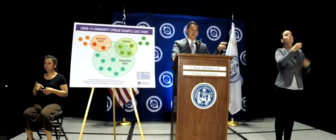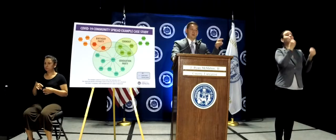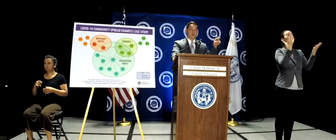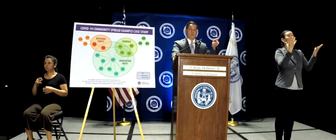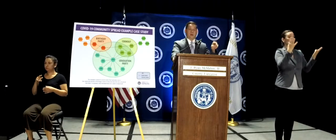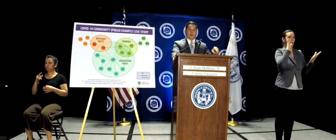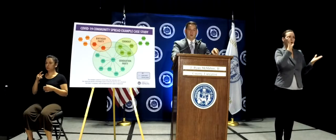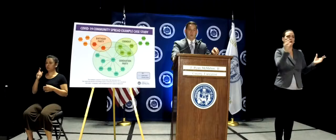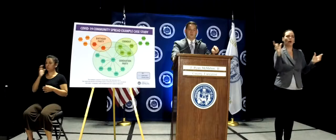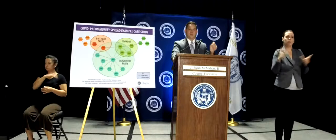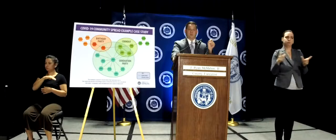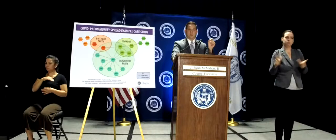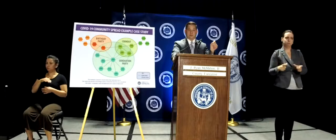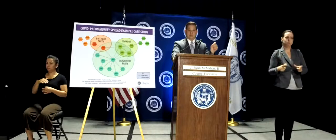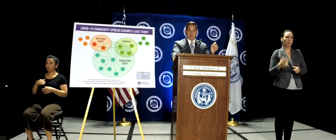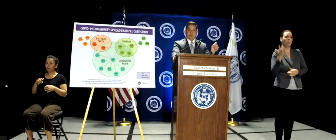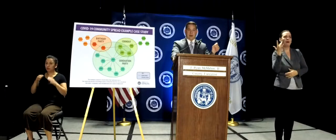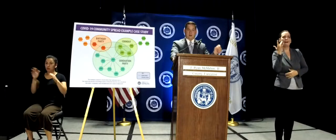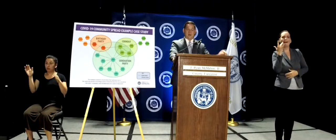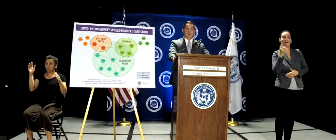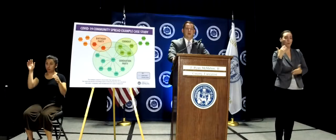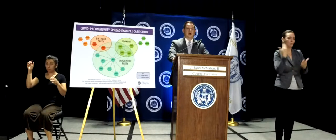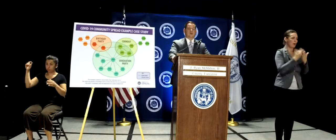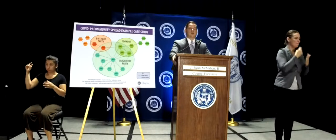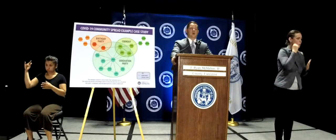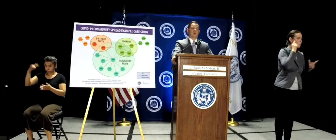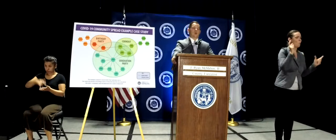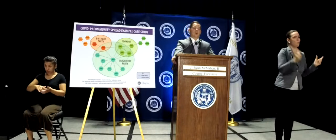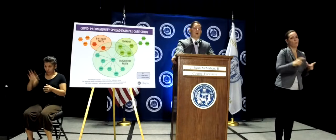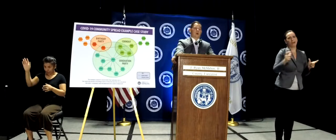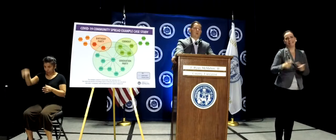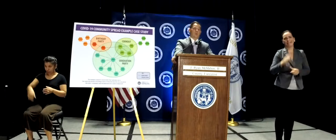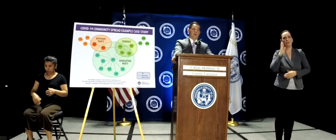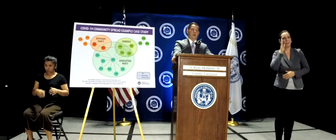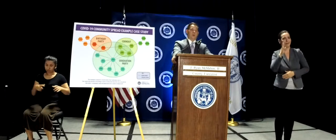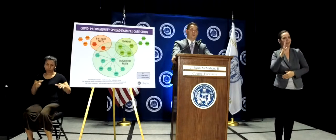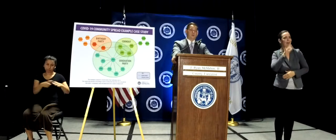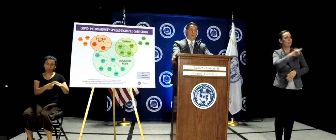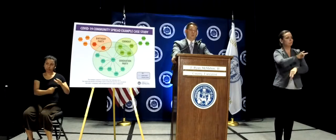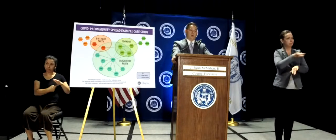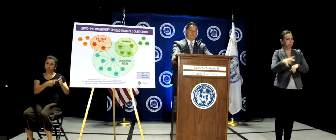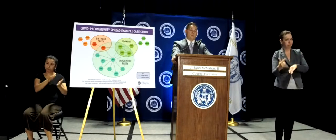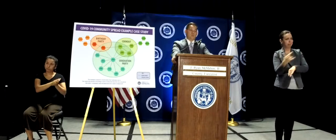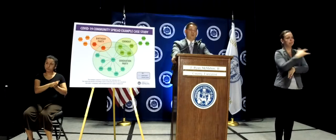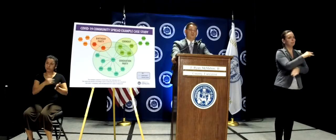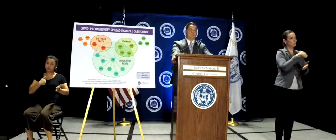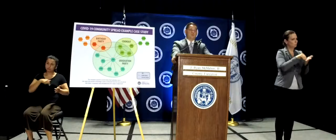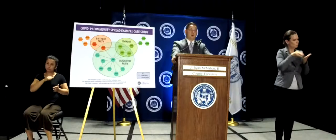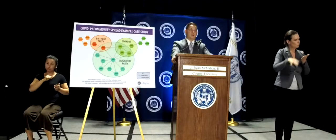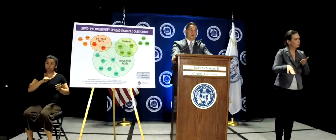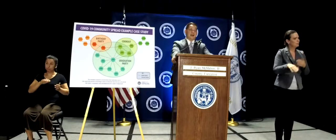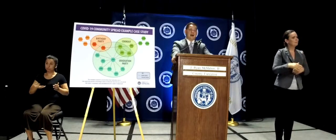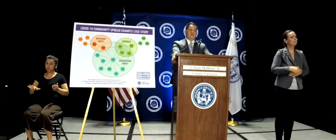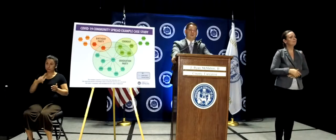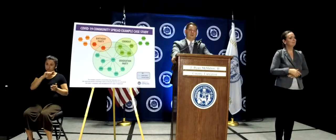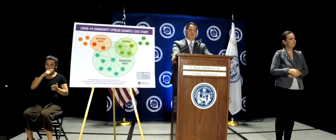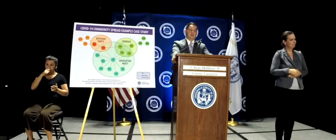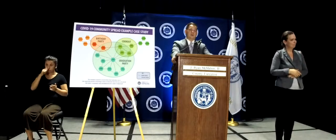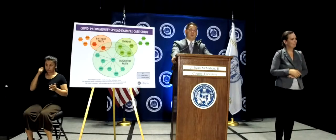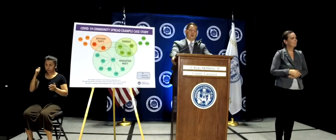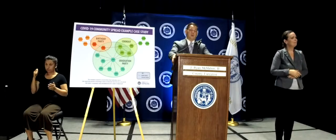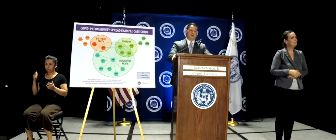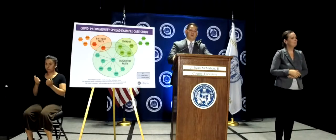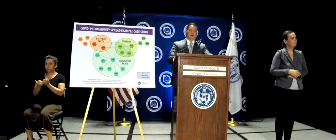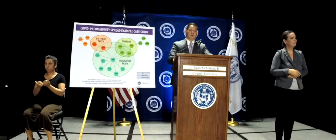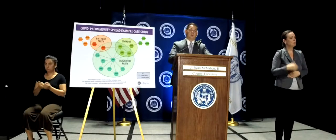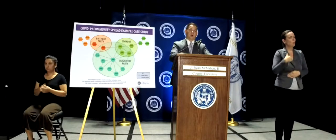get tested at home and are quarantined will then test again. So we are going to be very, very confident